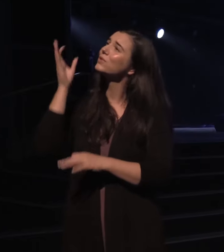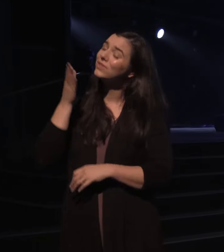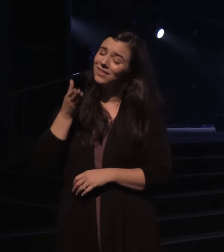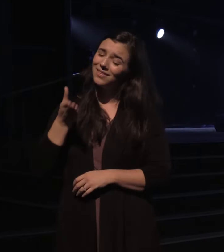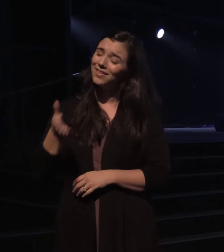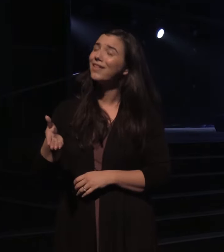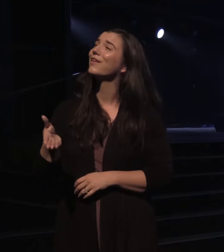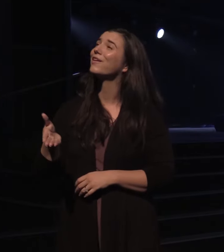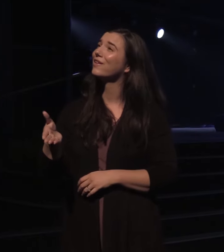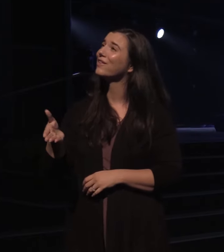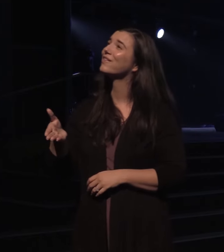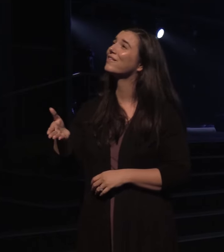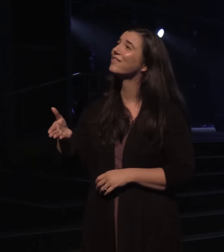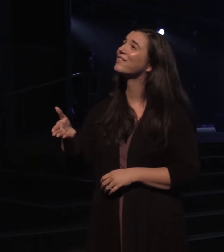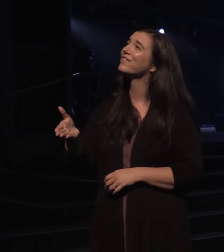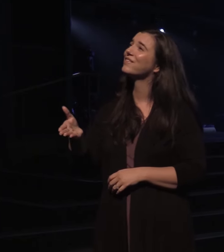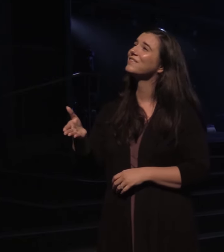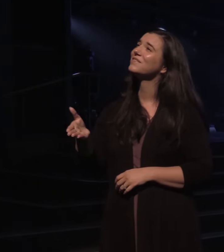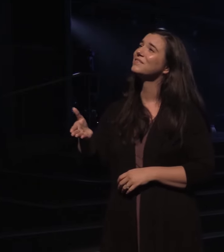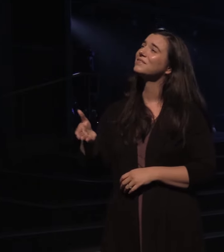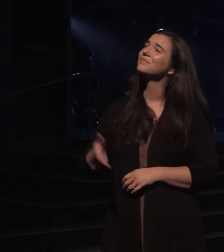is.